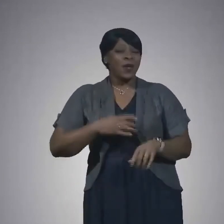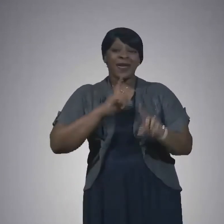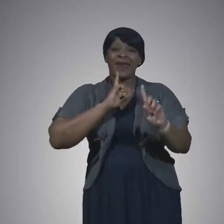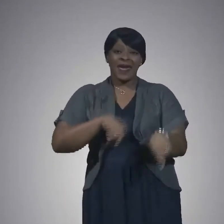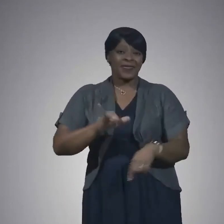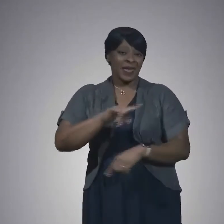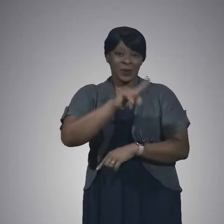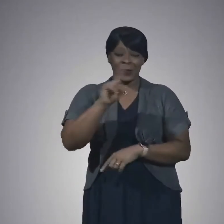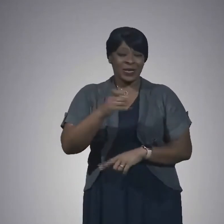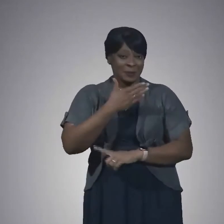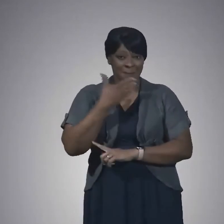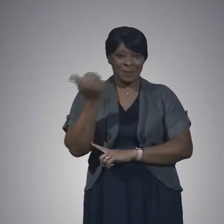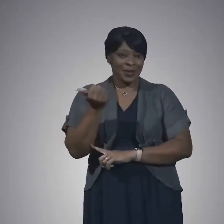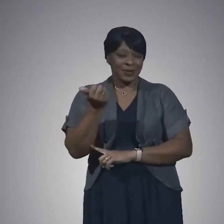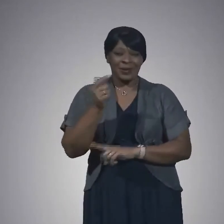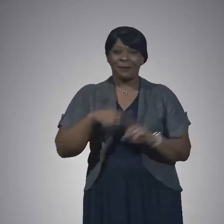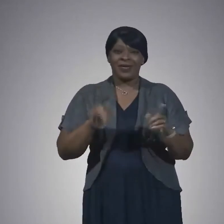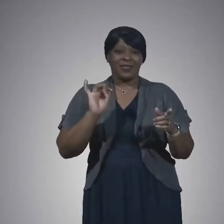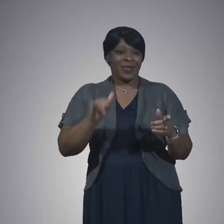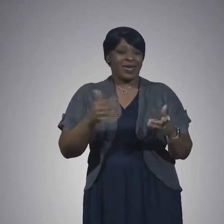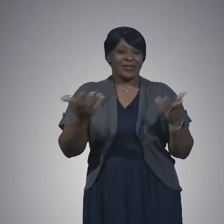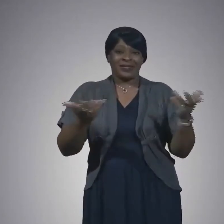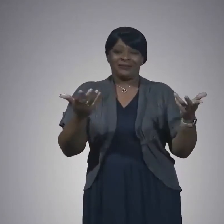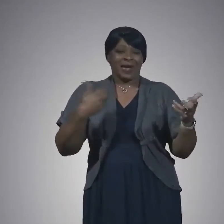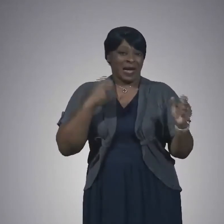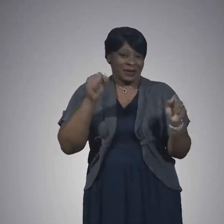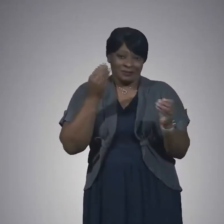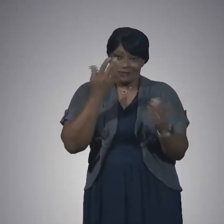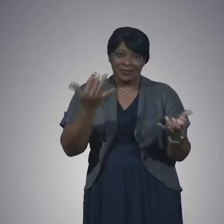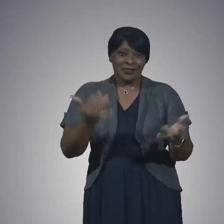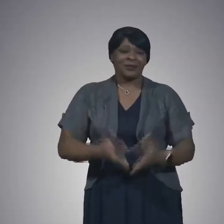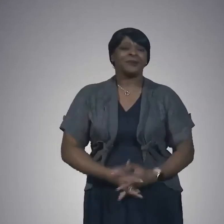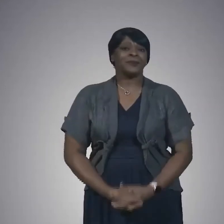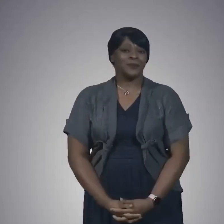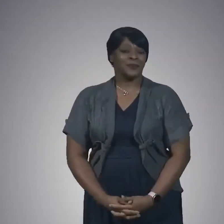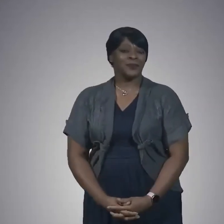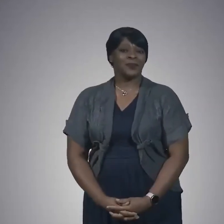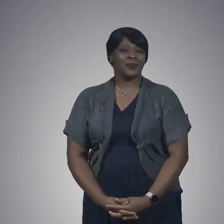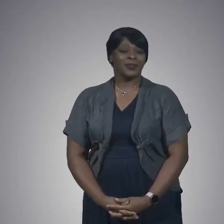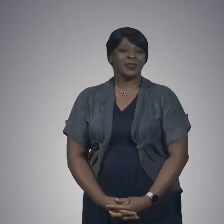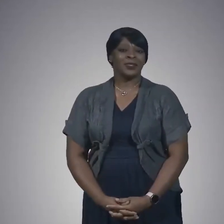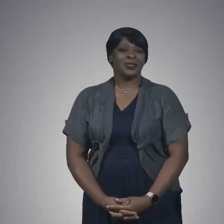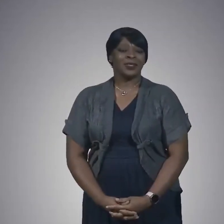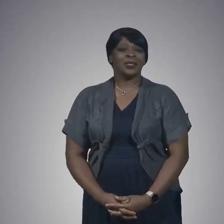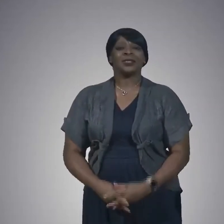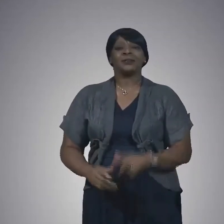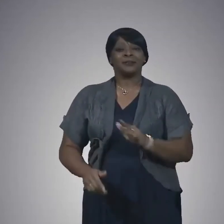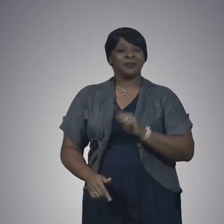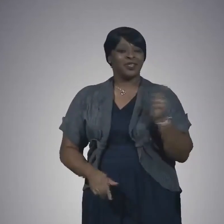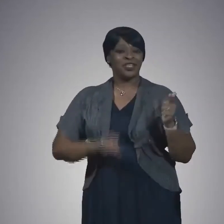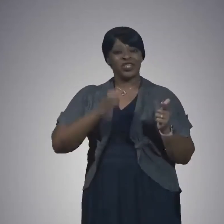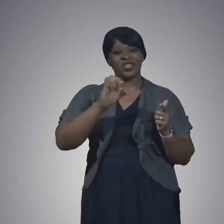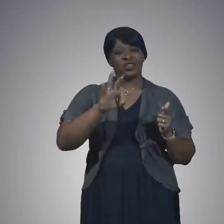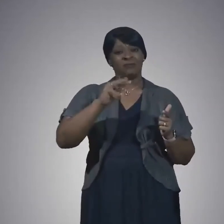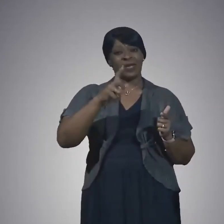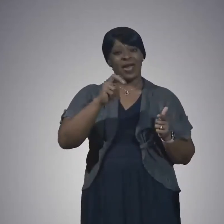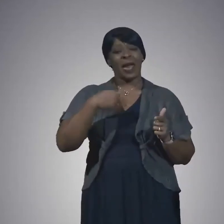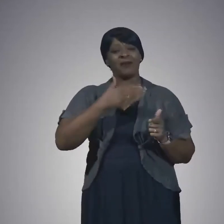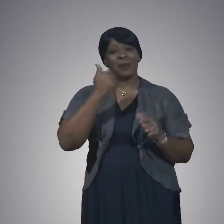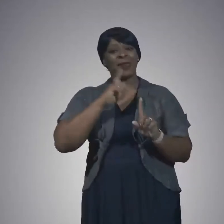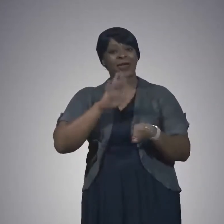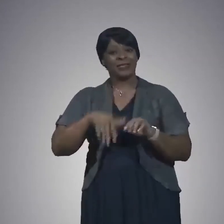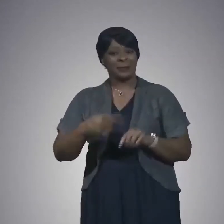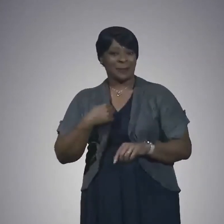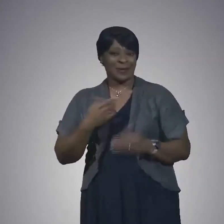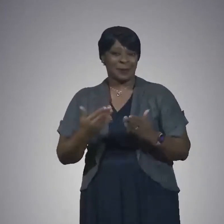that question better, but that's as good as I can get today. Can I offer something to you, Dr. Taylor? Here comes Chief McGowen. He may have a better answer than